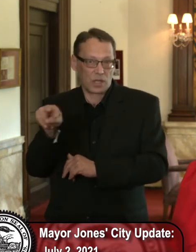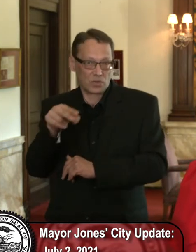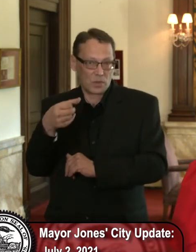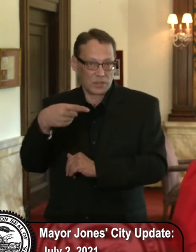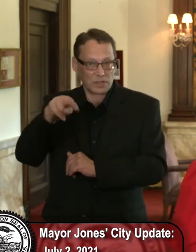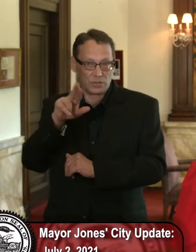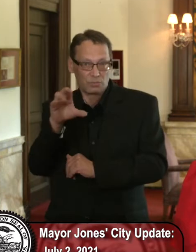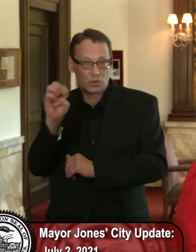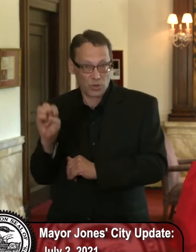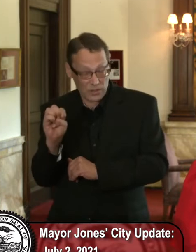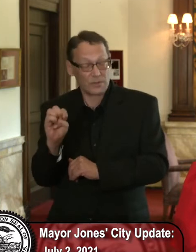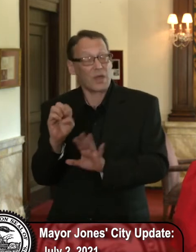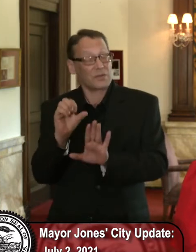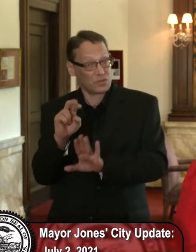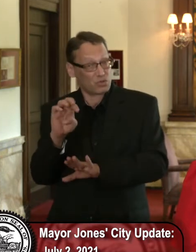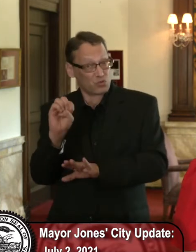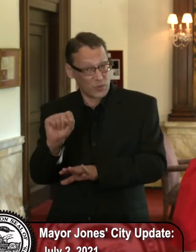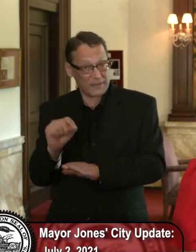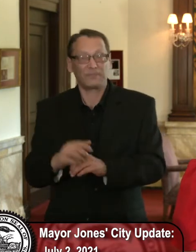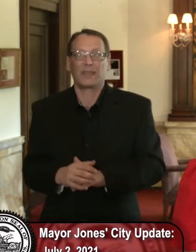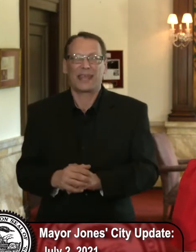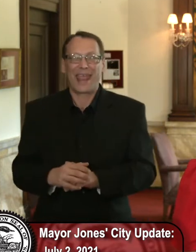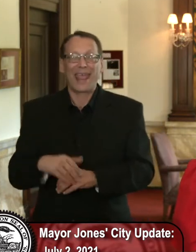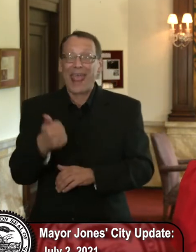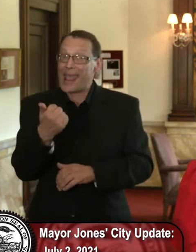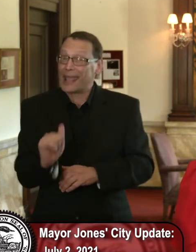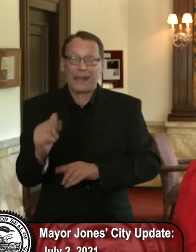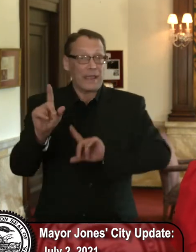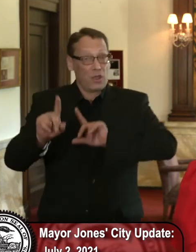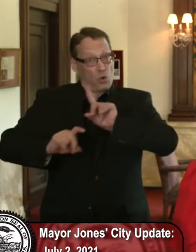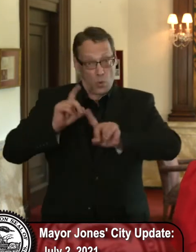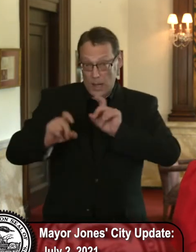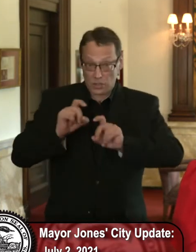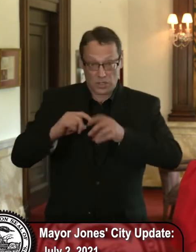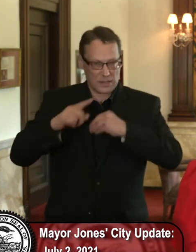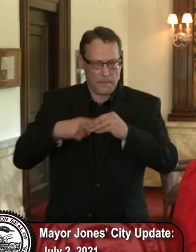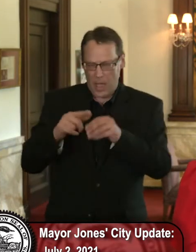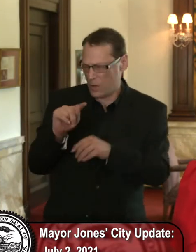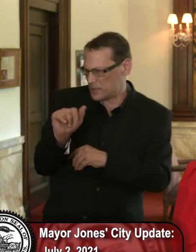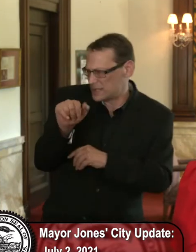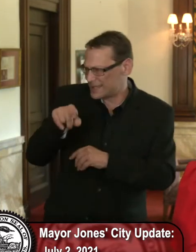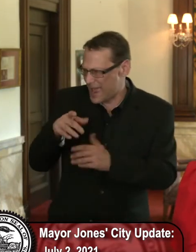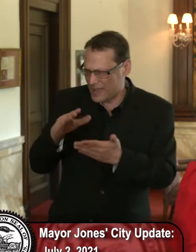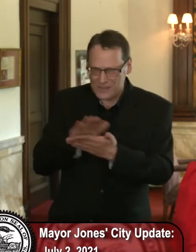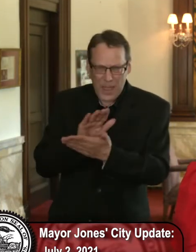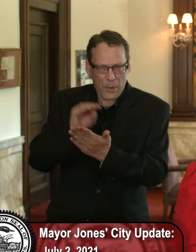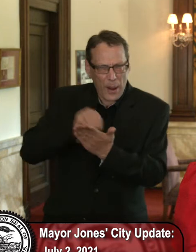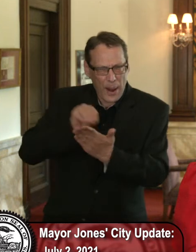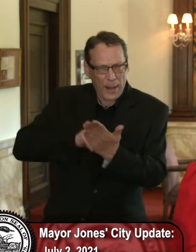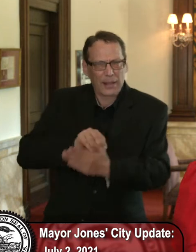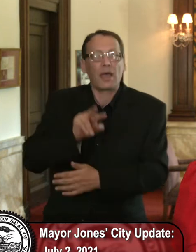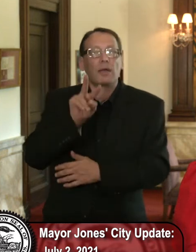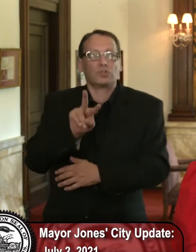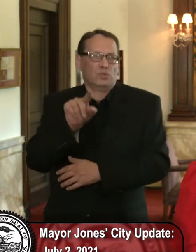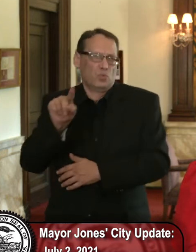Spruce Street. If you have any questions regarding tax preparation assistance, call 211